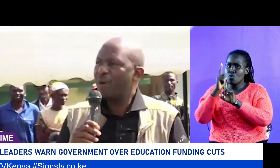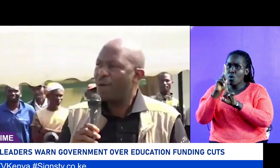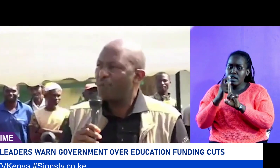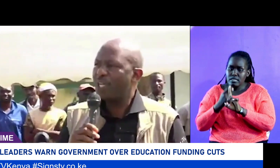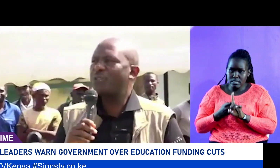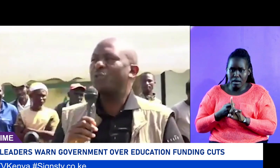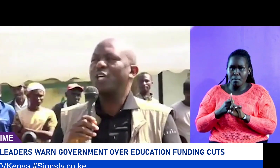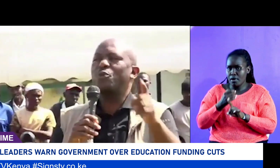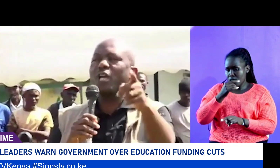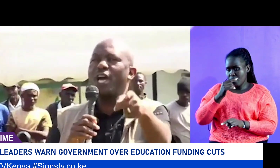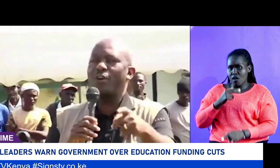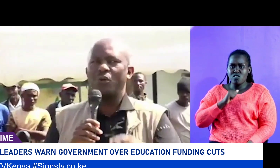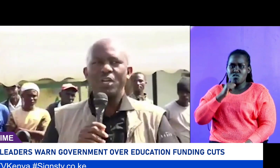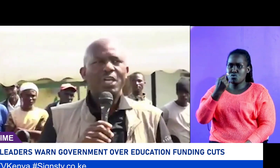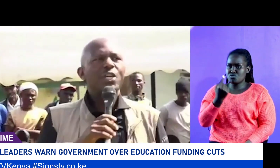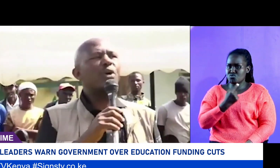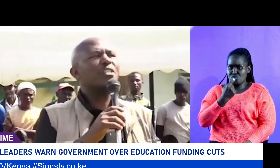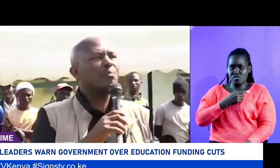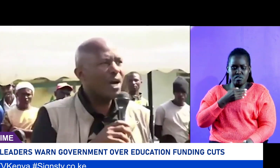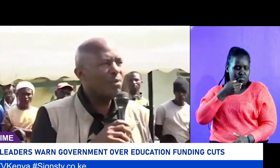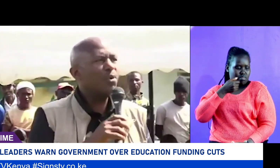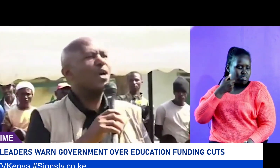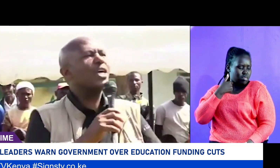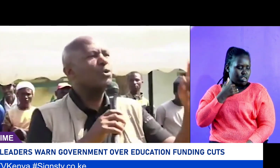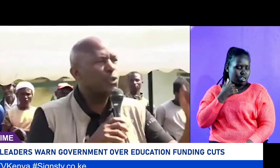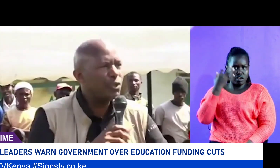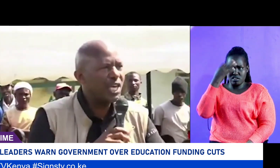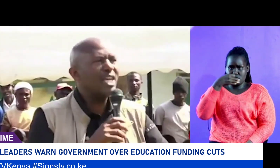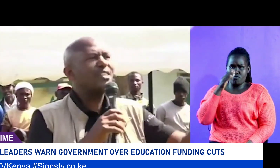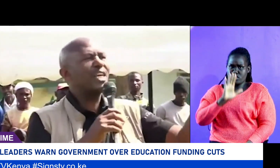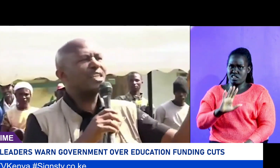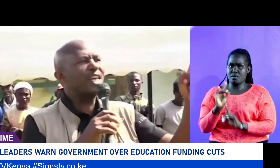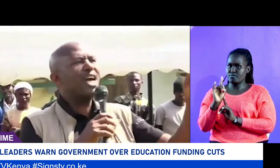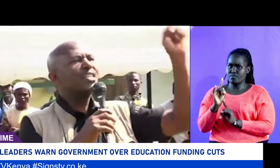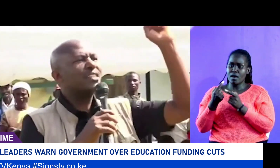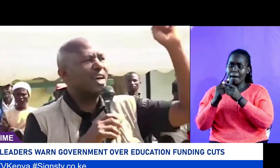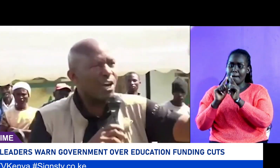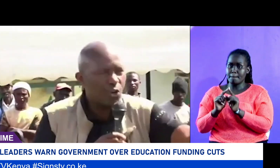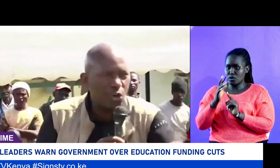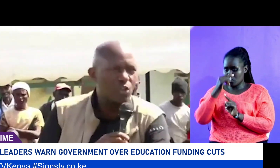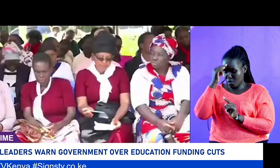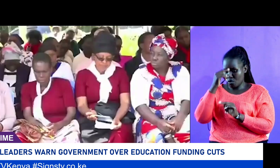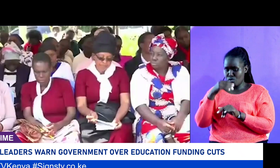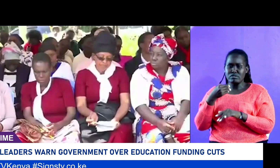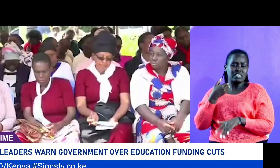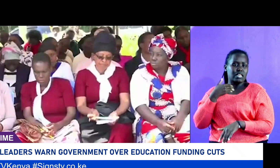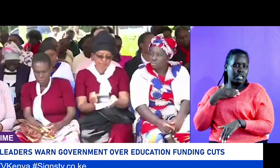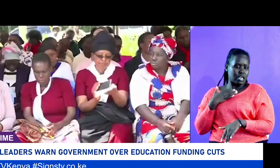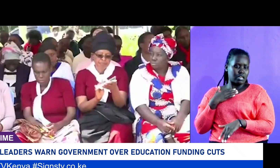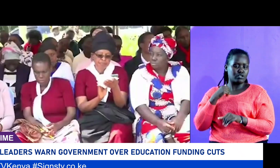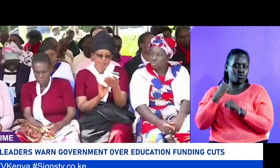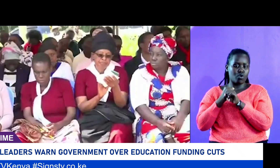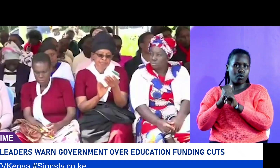kwa sababu wanachukia sura yako, ni kwa sababu wanauchukia sera zako.